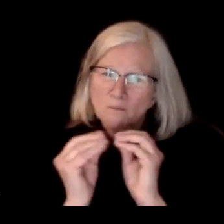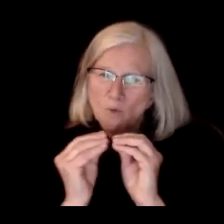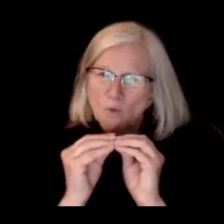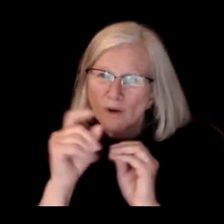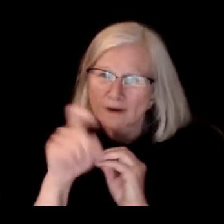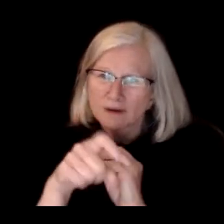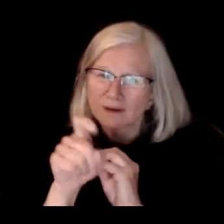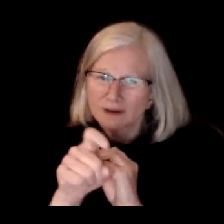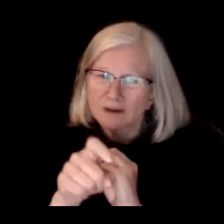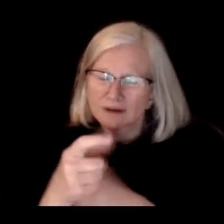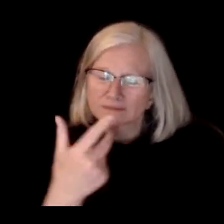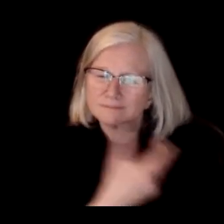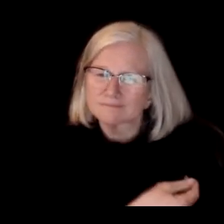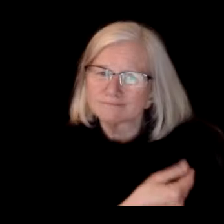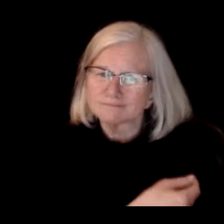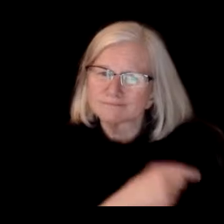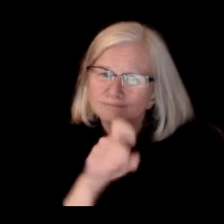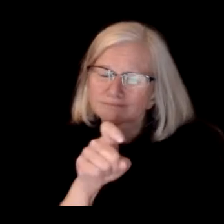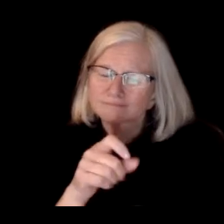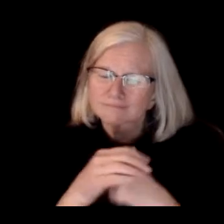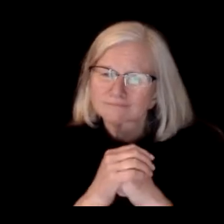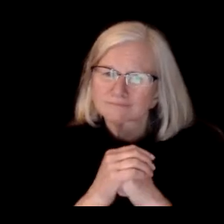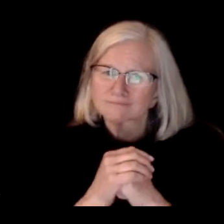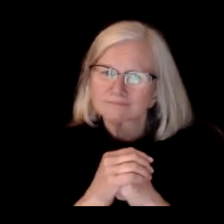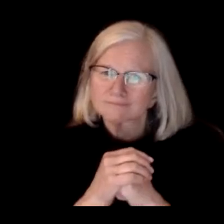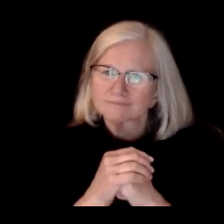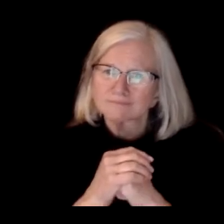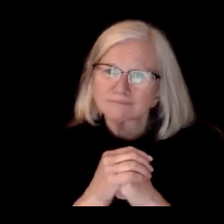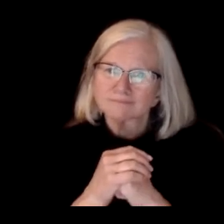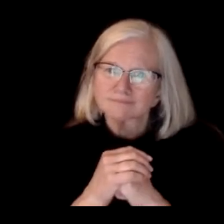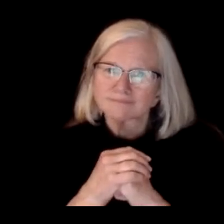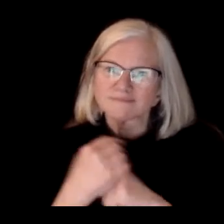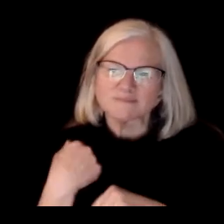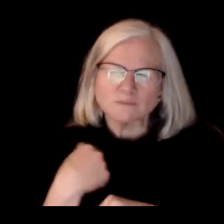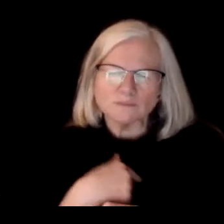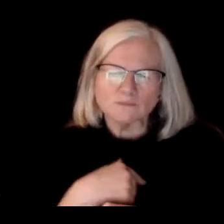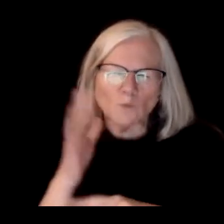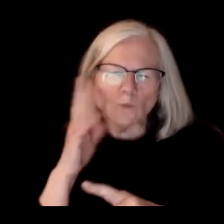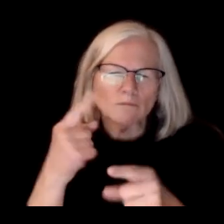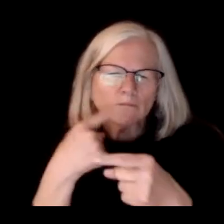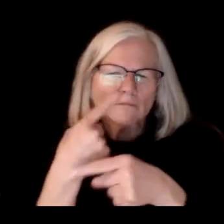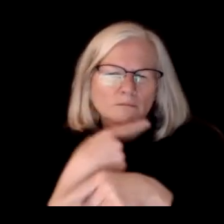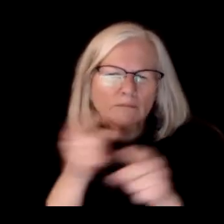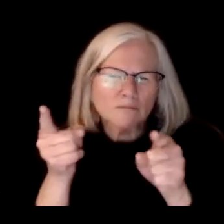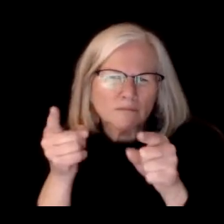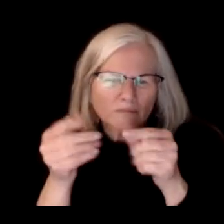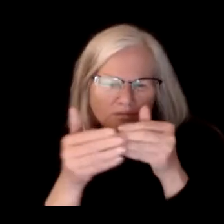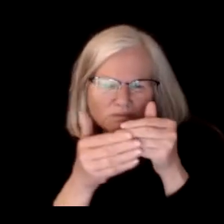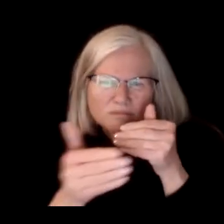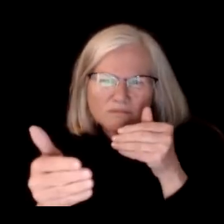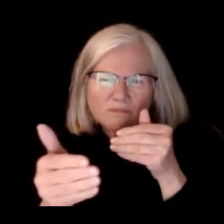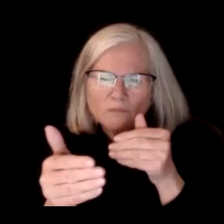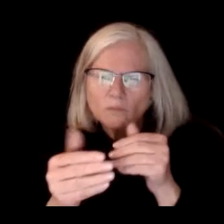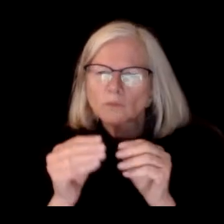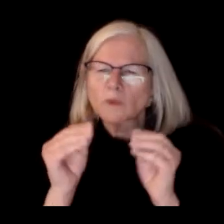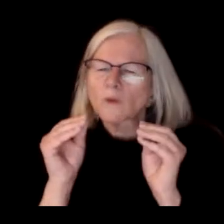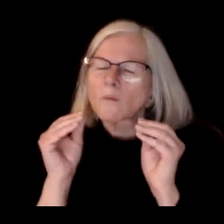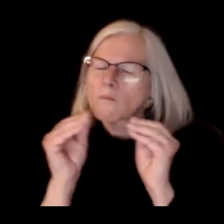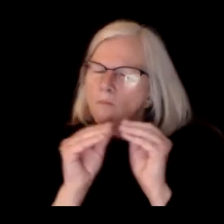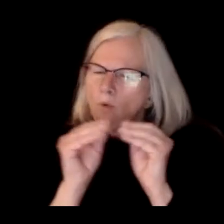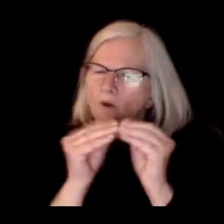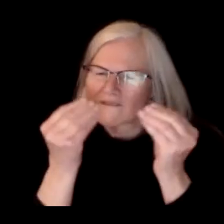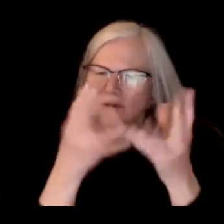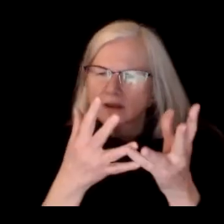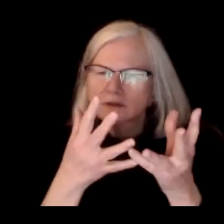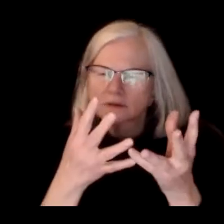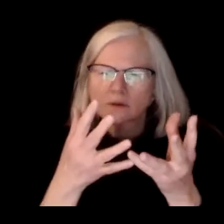that possible. We will be announcing in the coming days more information on the next phases of vaccine rollout